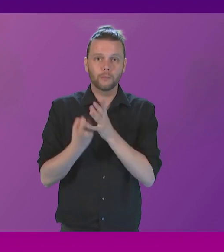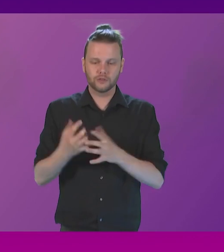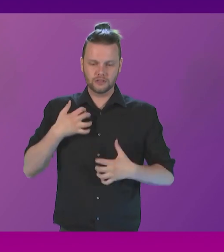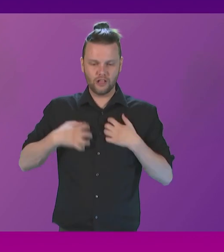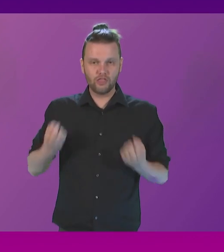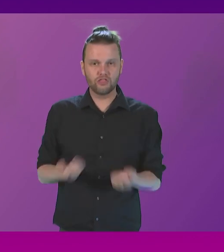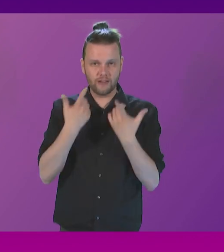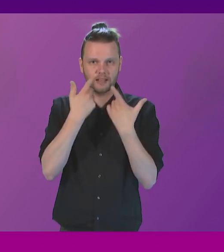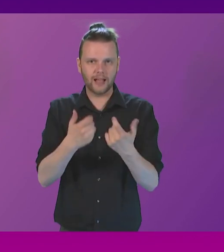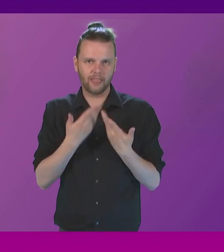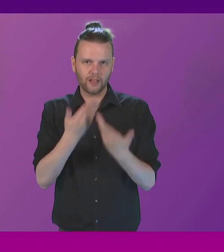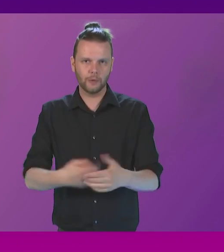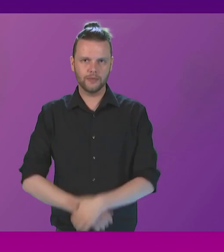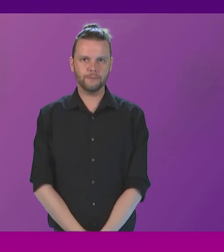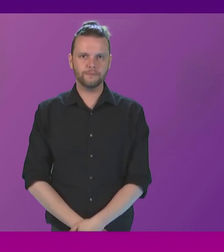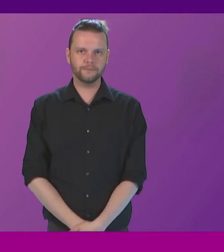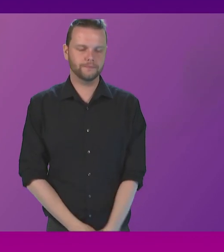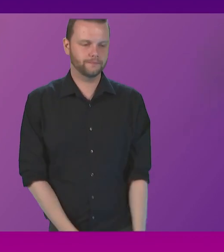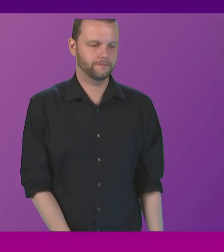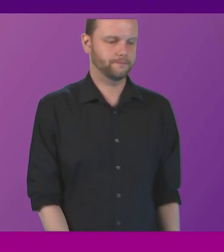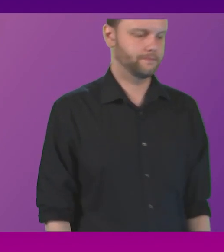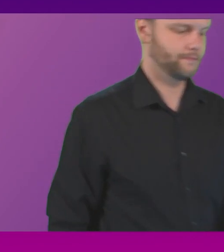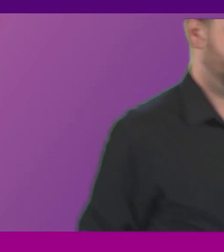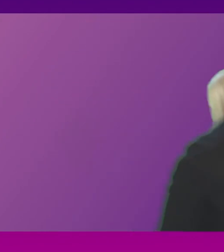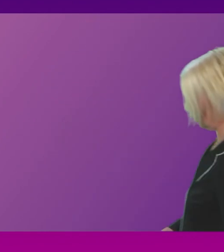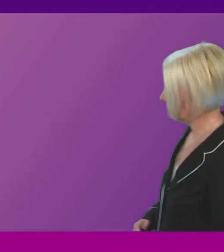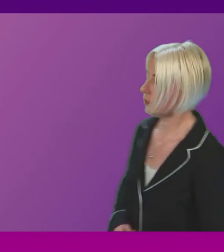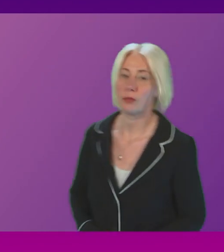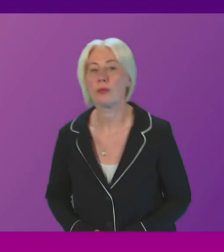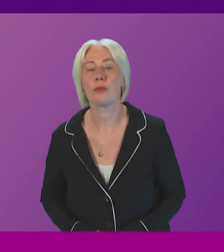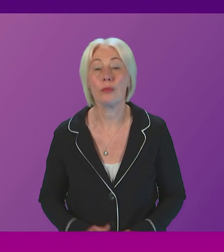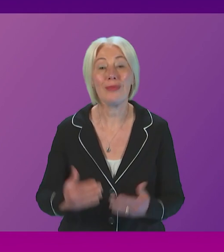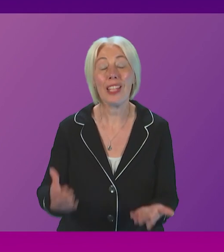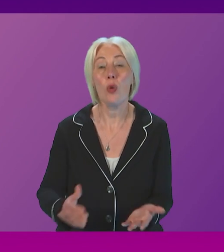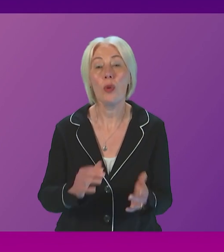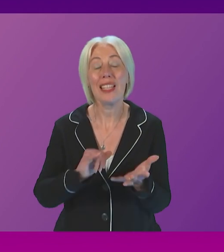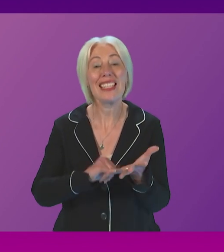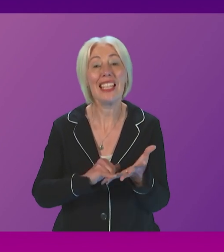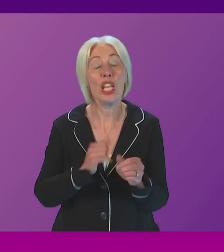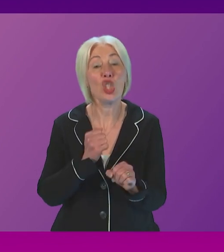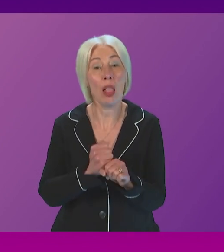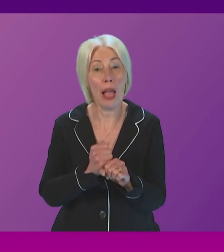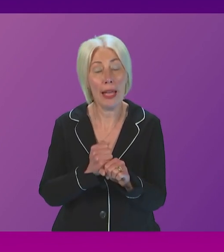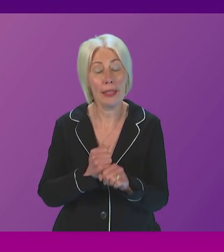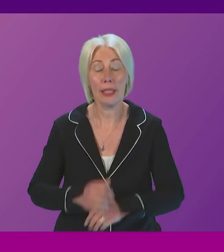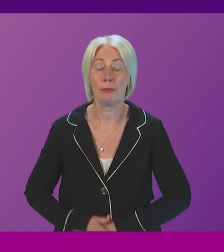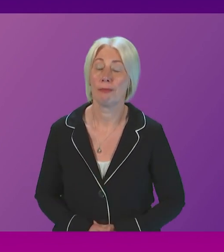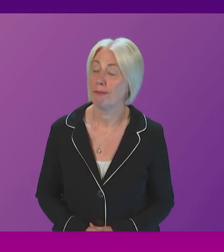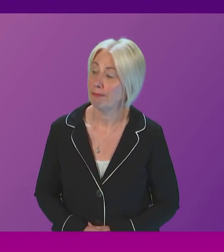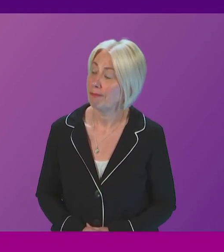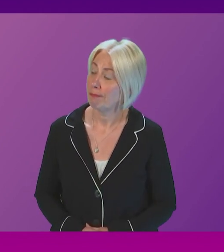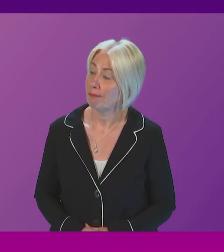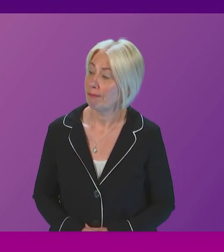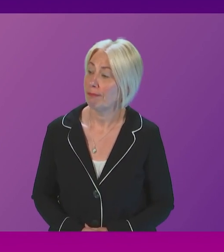thrive. Thank you. Thank you. you, Ms Adam. And I now call Standish Gohani to be followed by Carol Ogin. Dr Gohani.